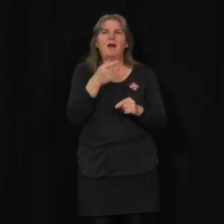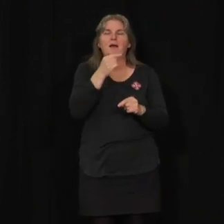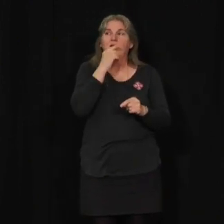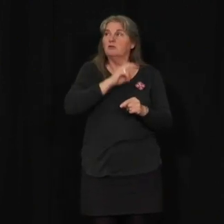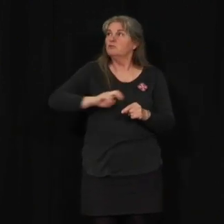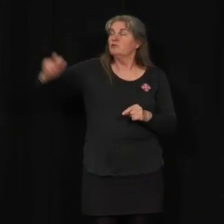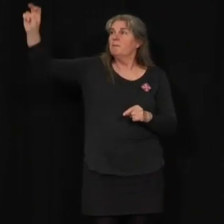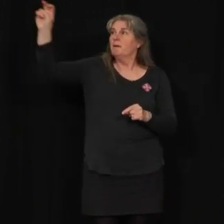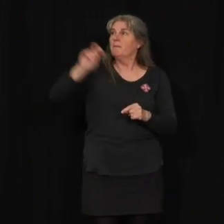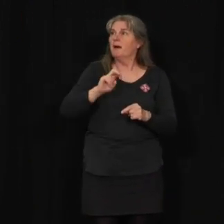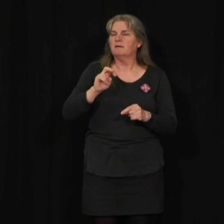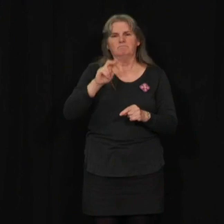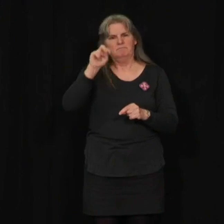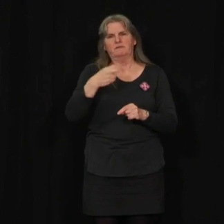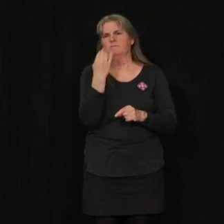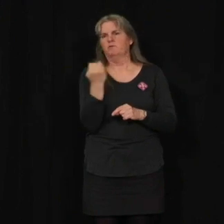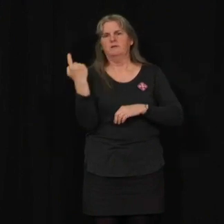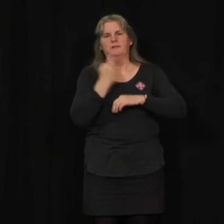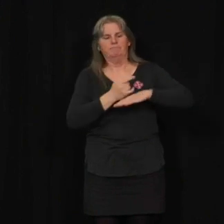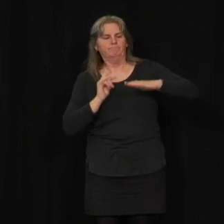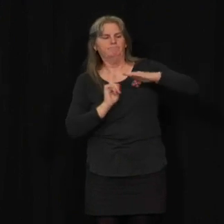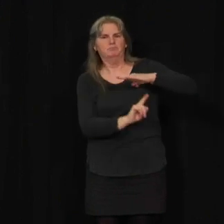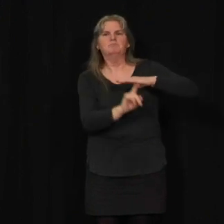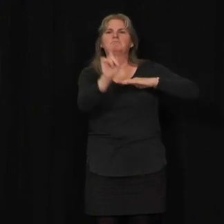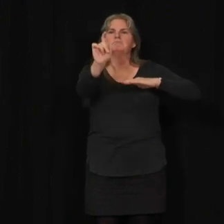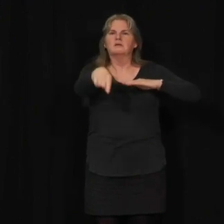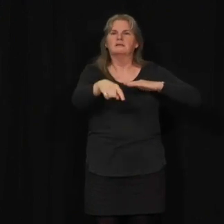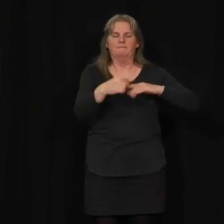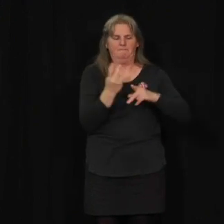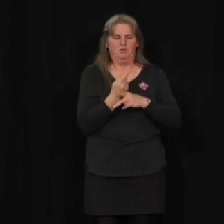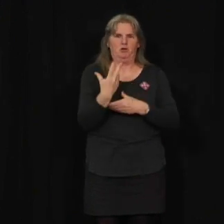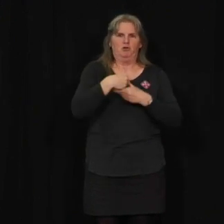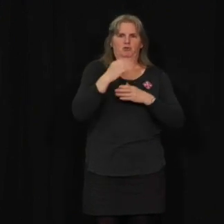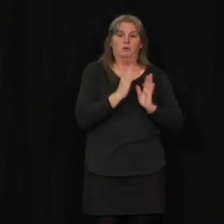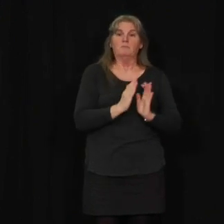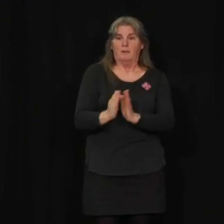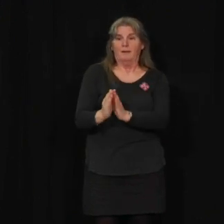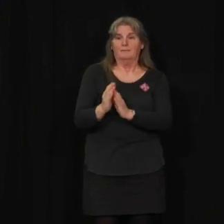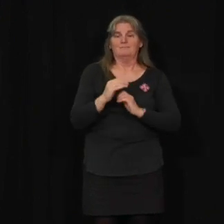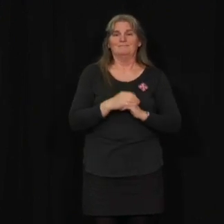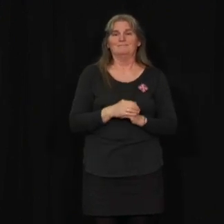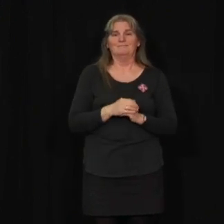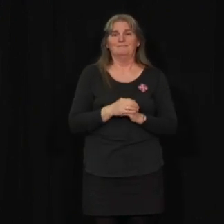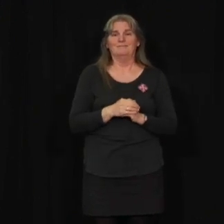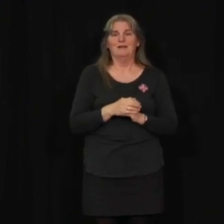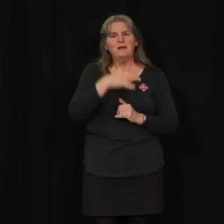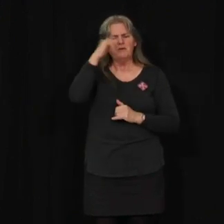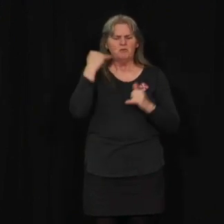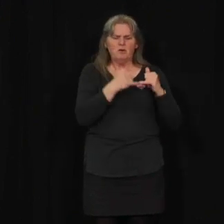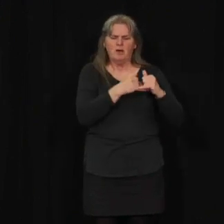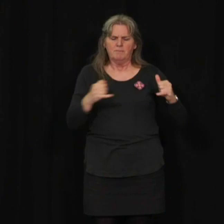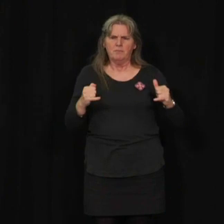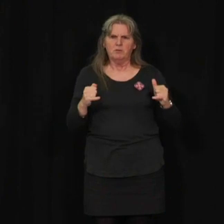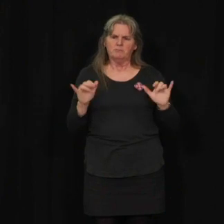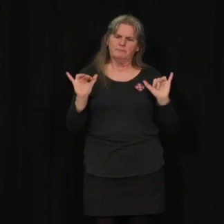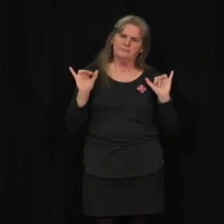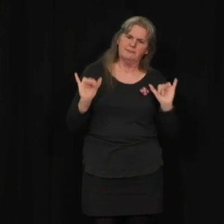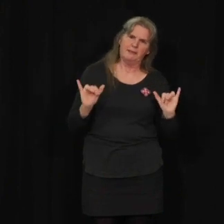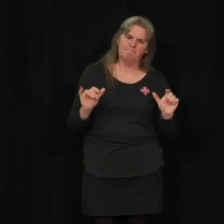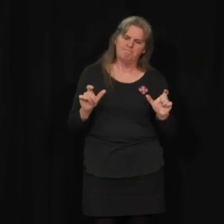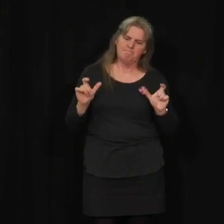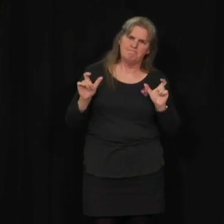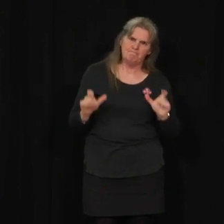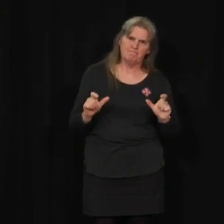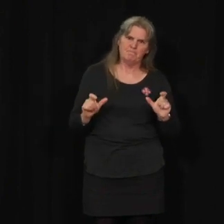self-isolation on your return. Insisting on keeping border restrictions consistently in place while we maintain the